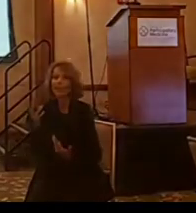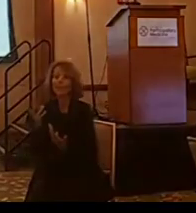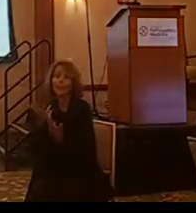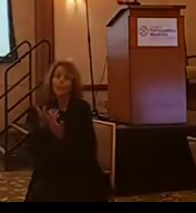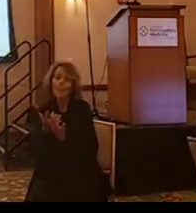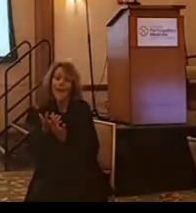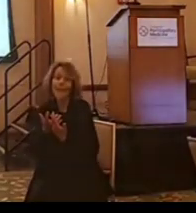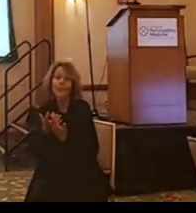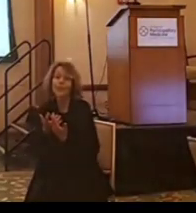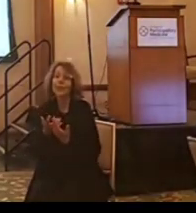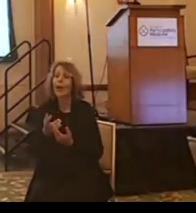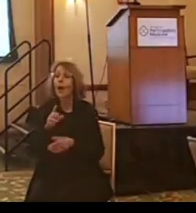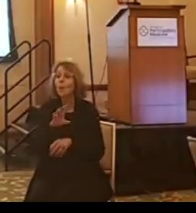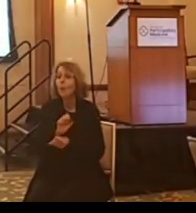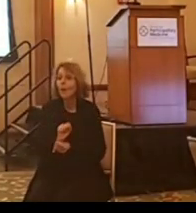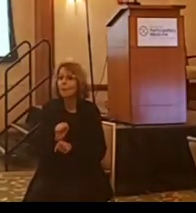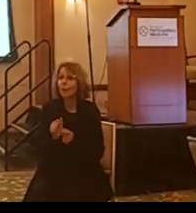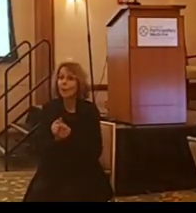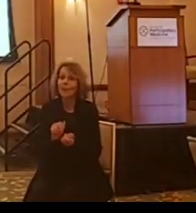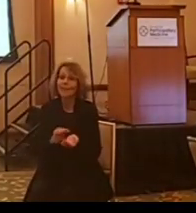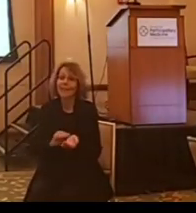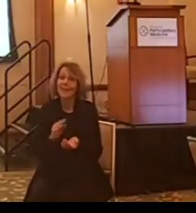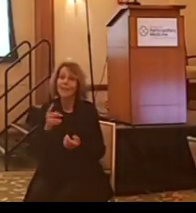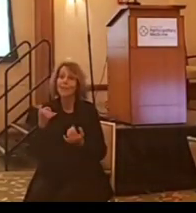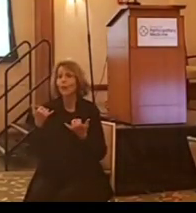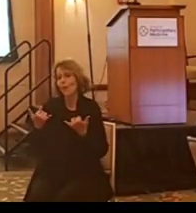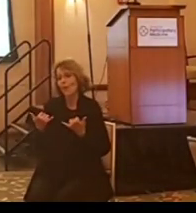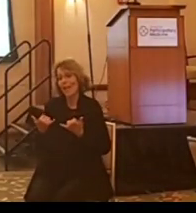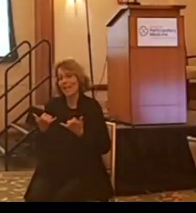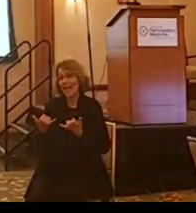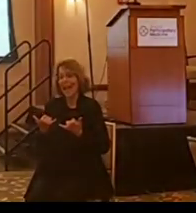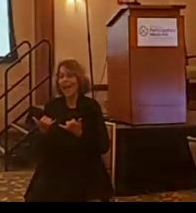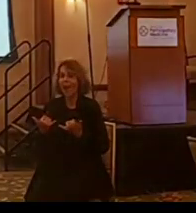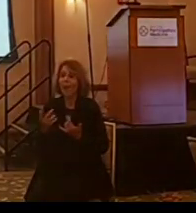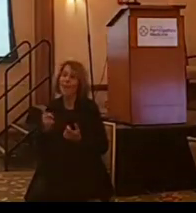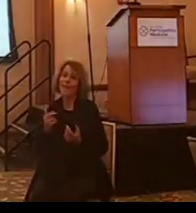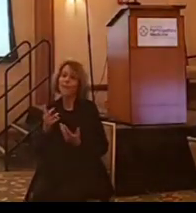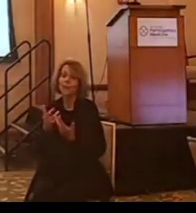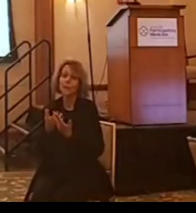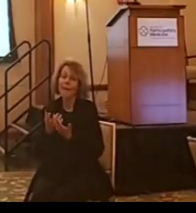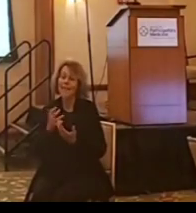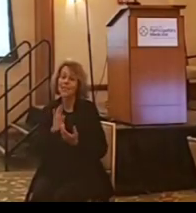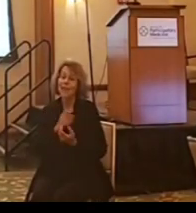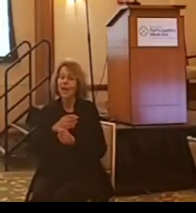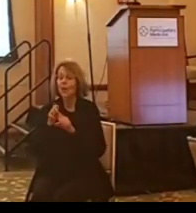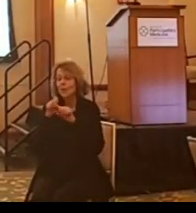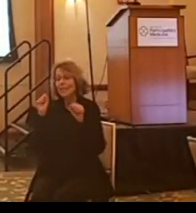kind of industrial agenda. I think there's a real limit to what these can do because